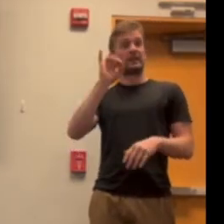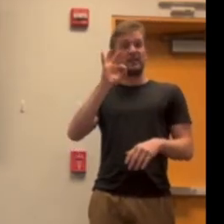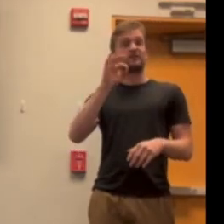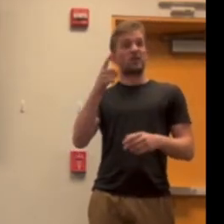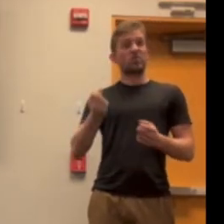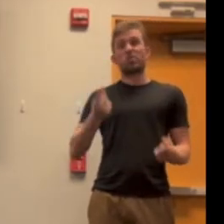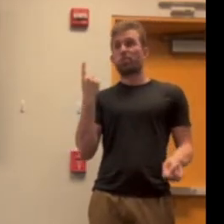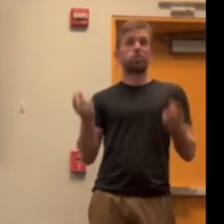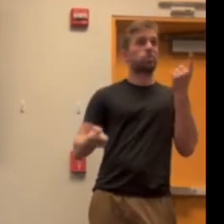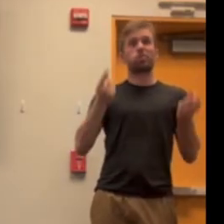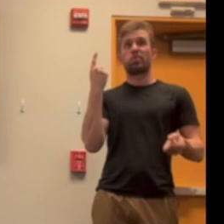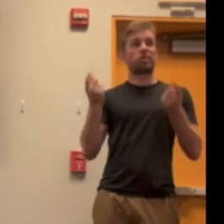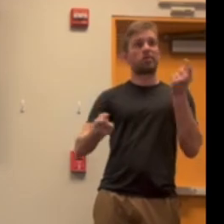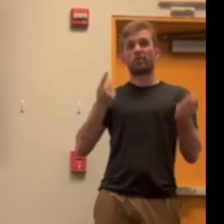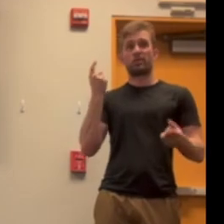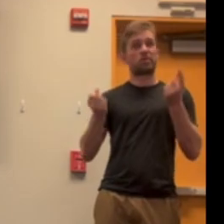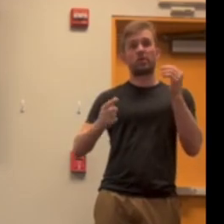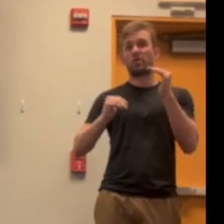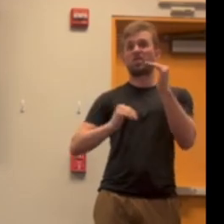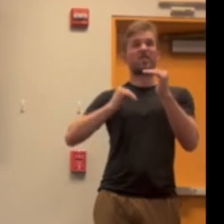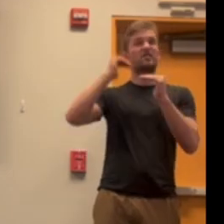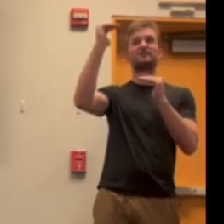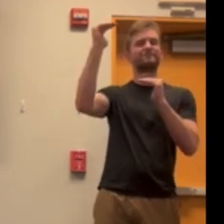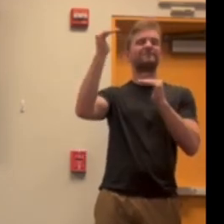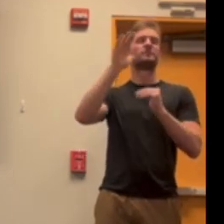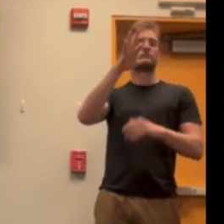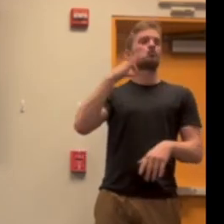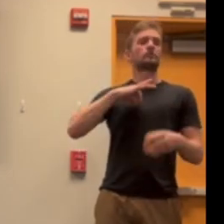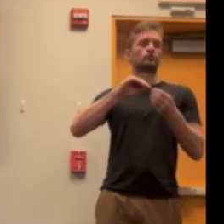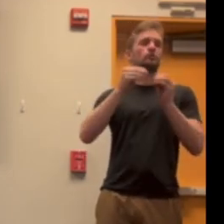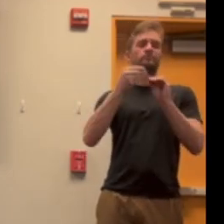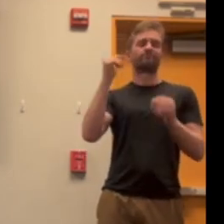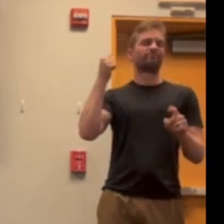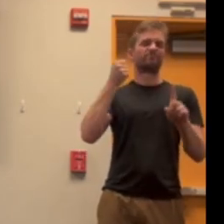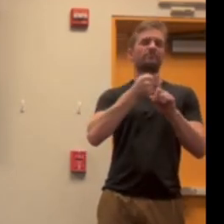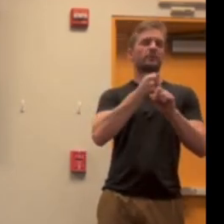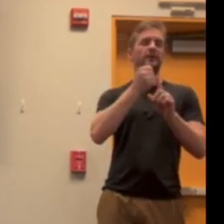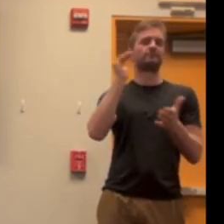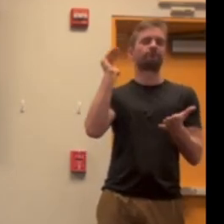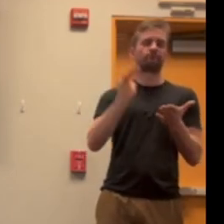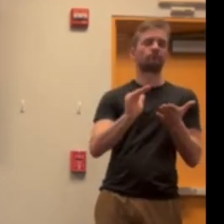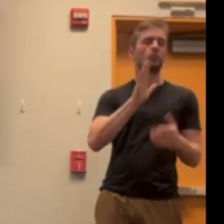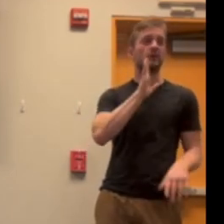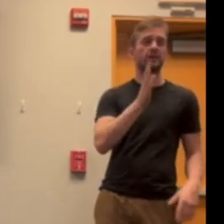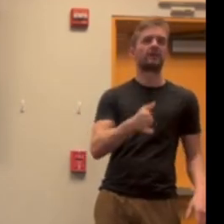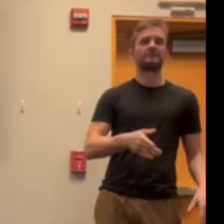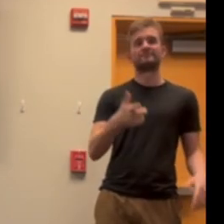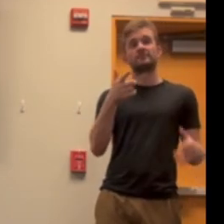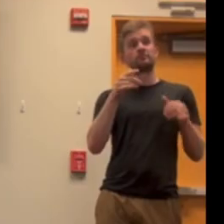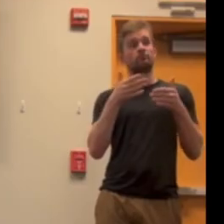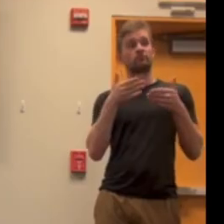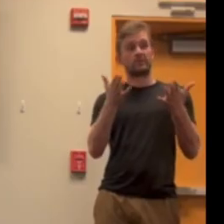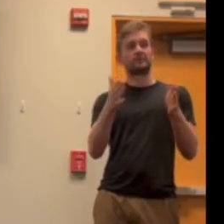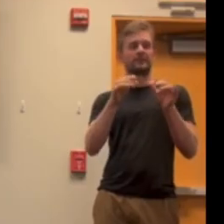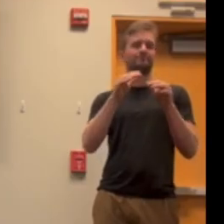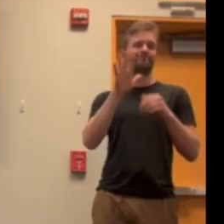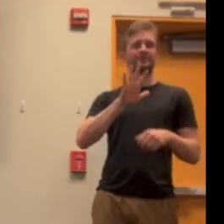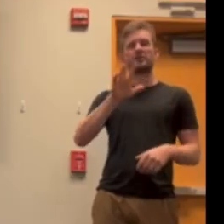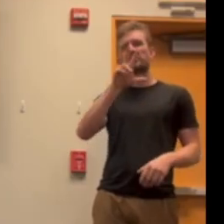pretty good amount too. So you want to stay at the 30% mark for your credit cards. And then you